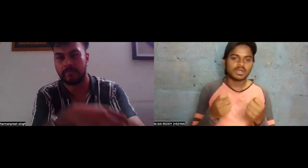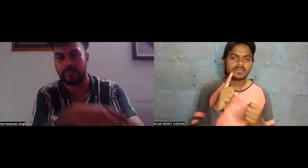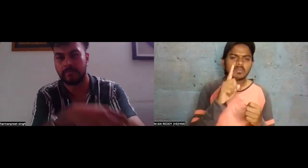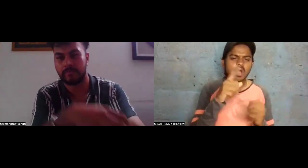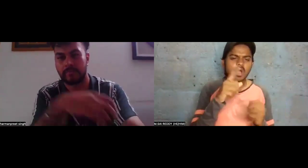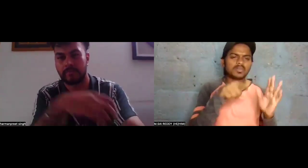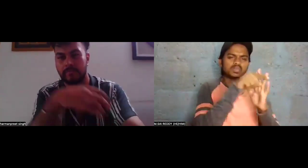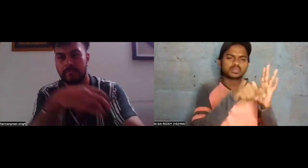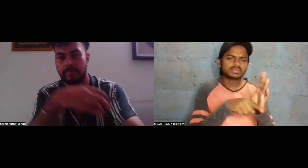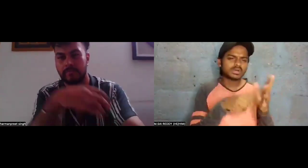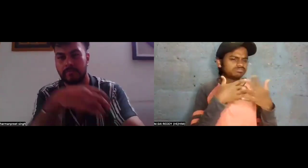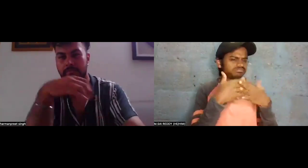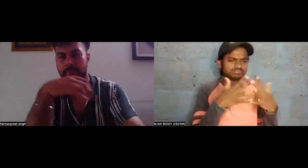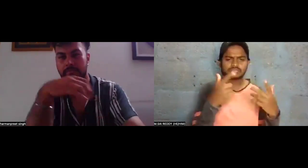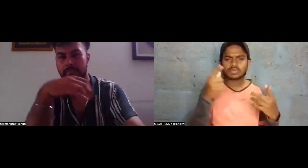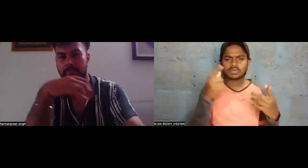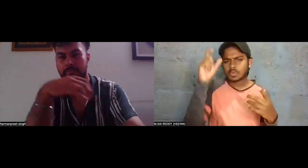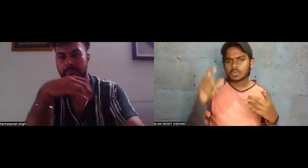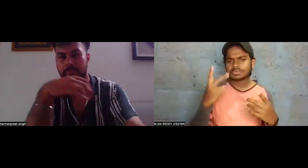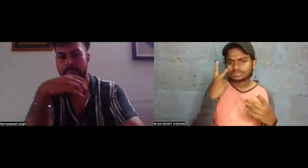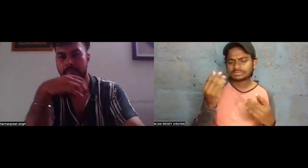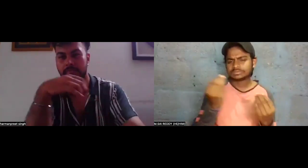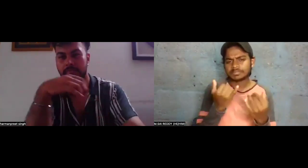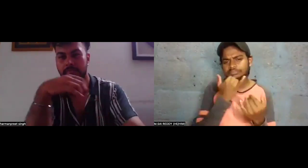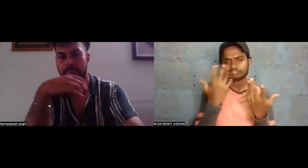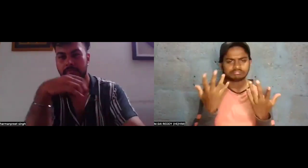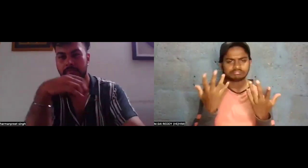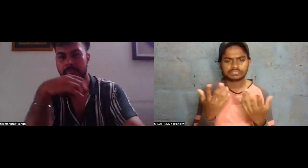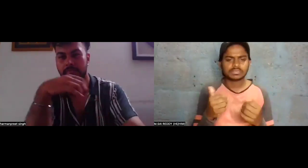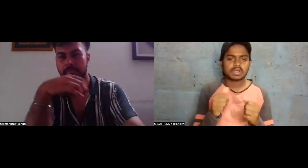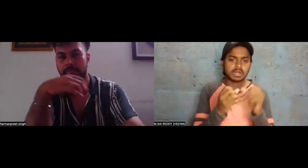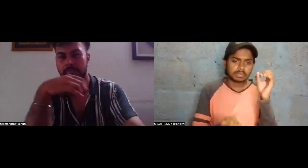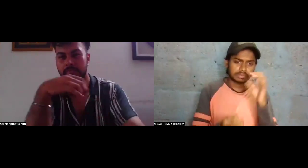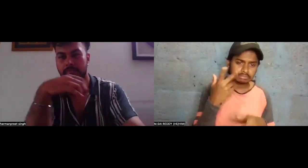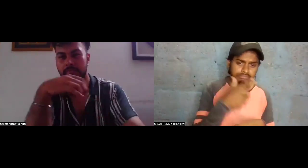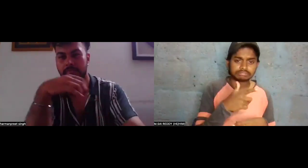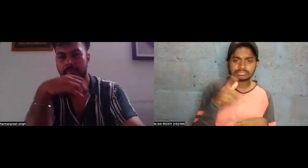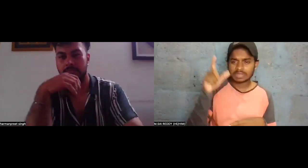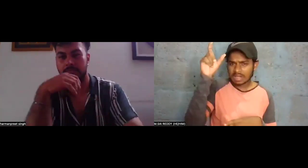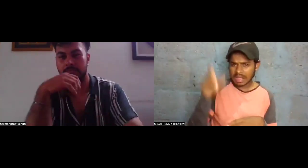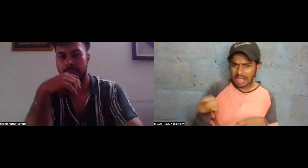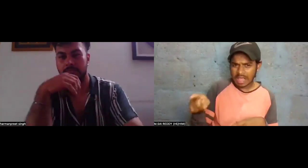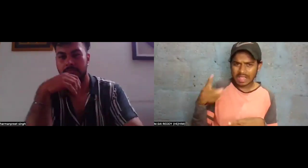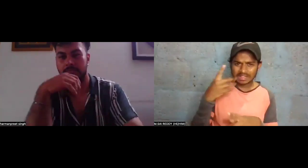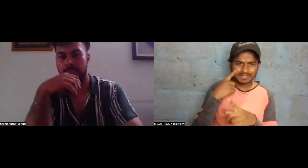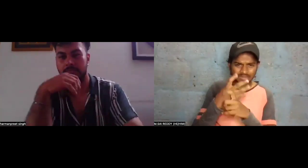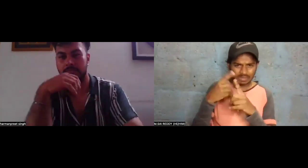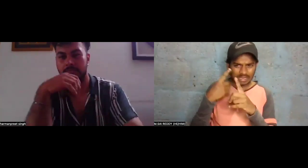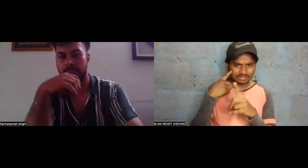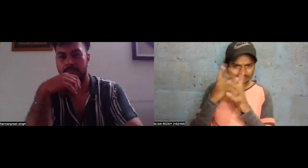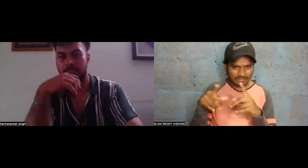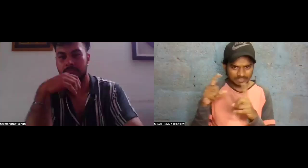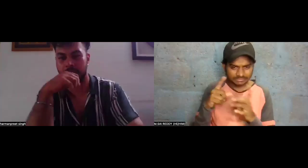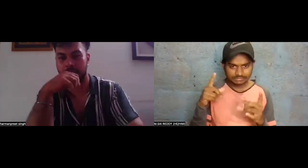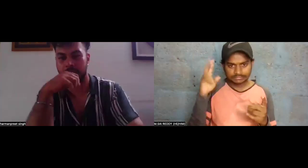I see in the queer community. But whatever the things we have, even